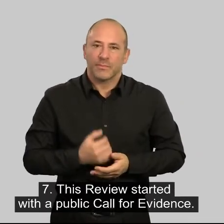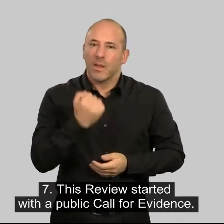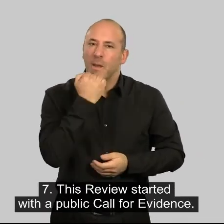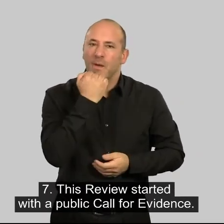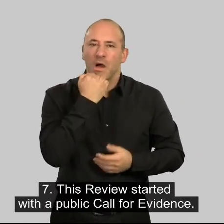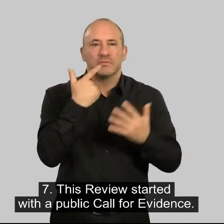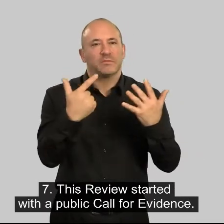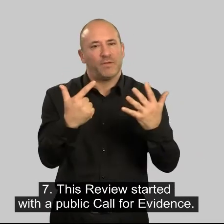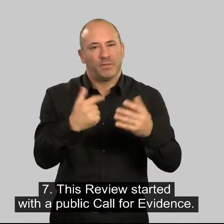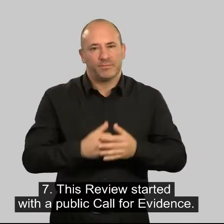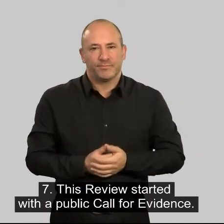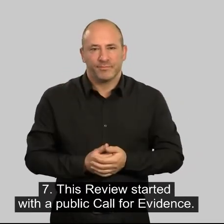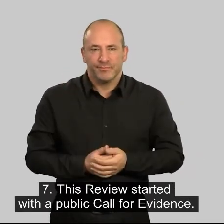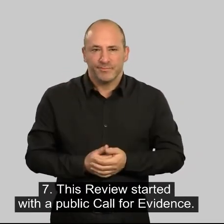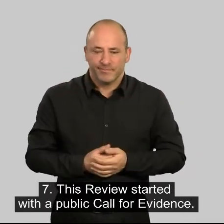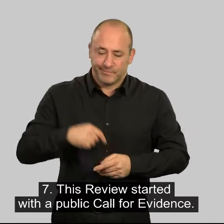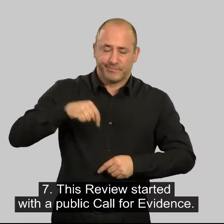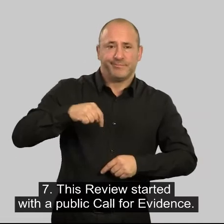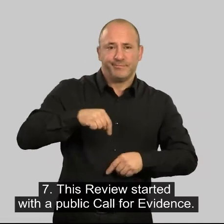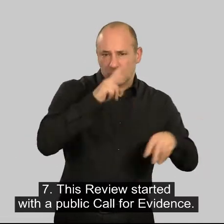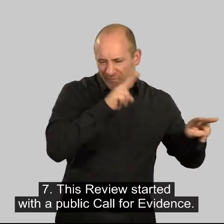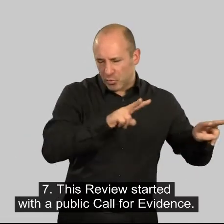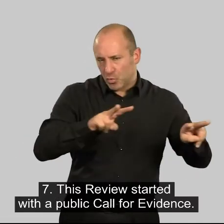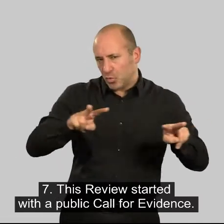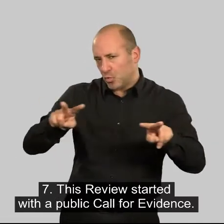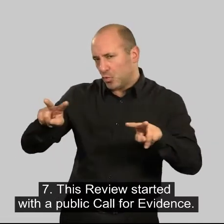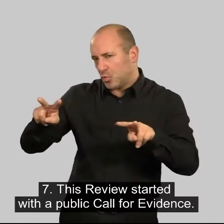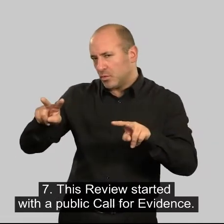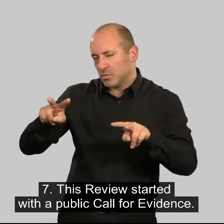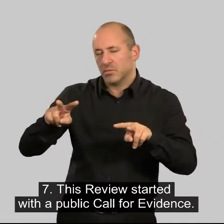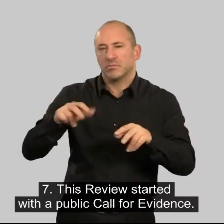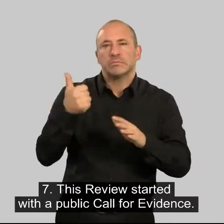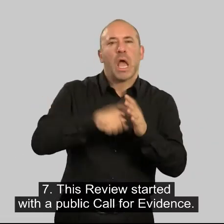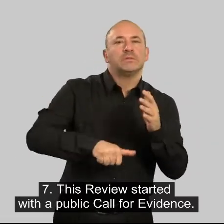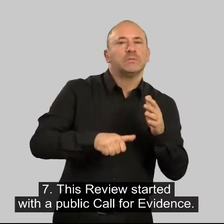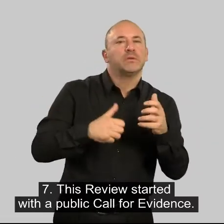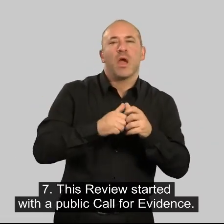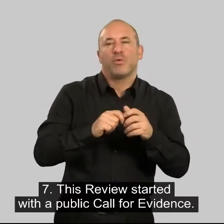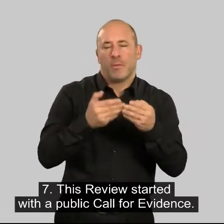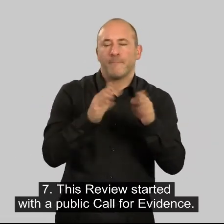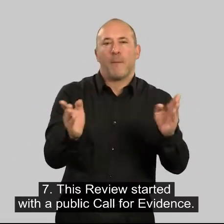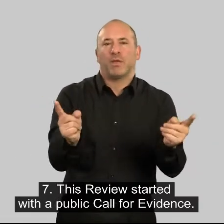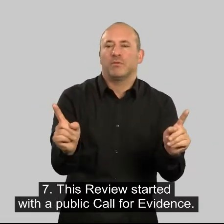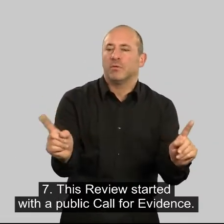7. This review started with a public call for evidence.